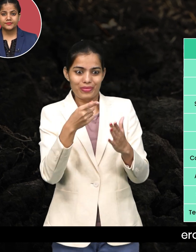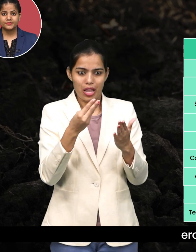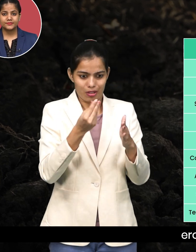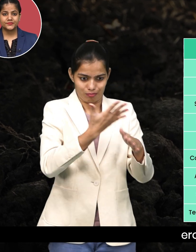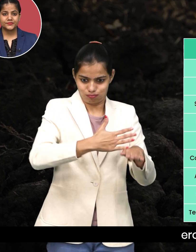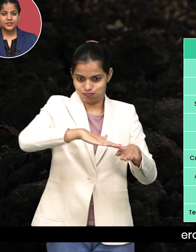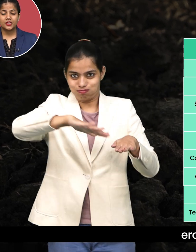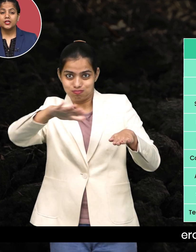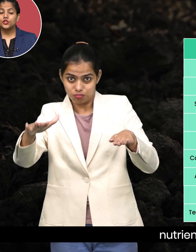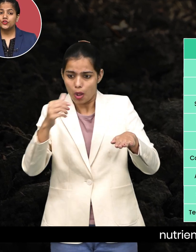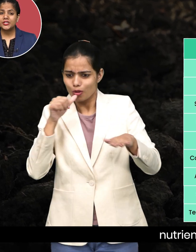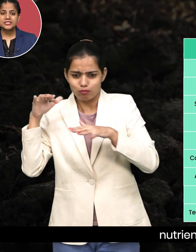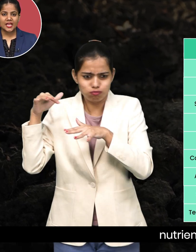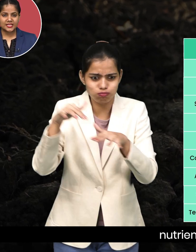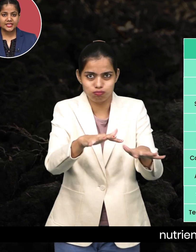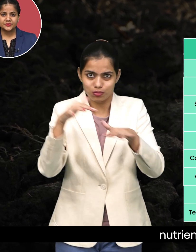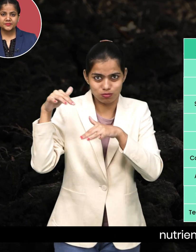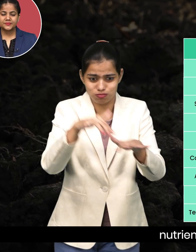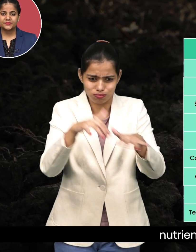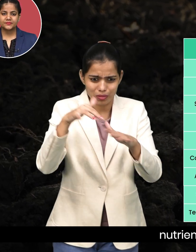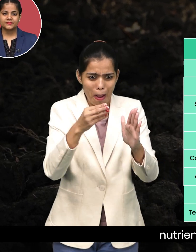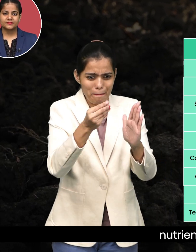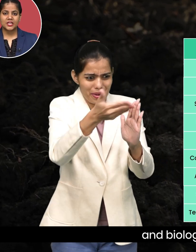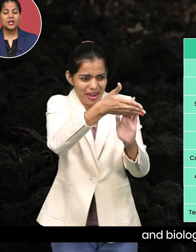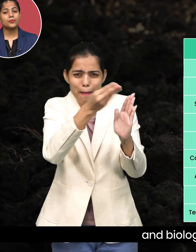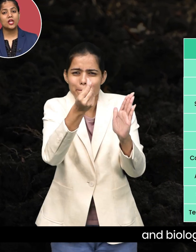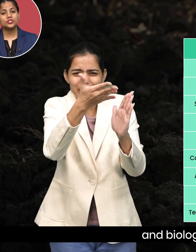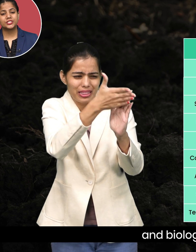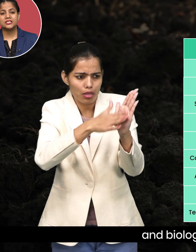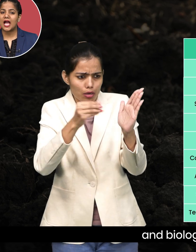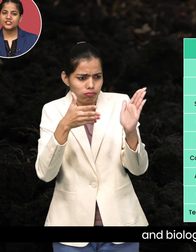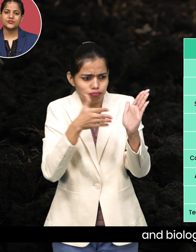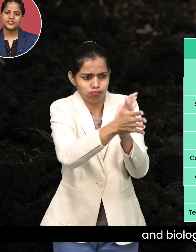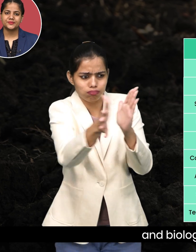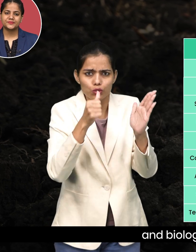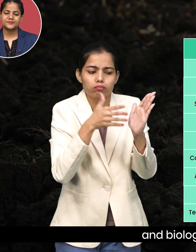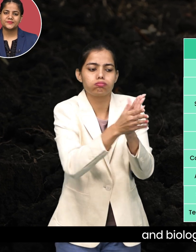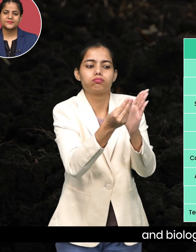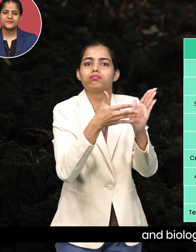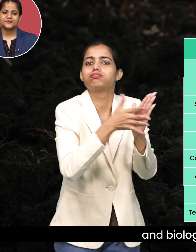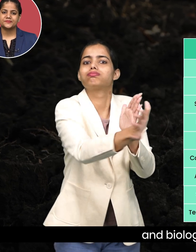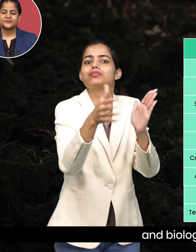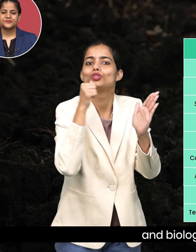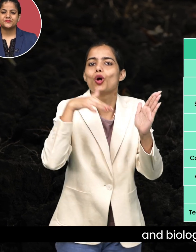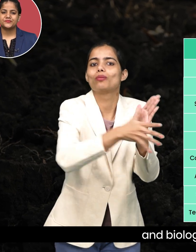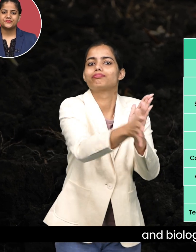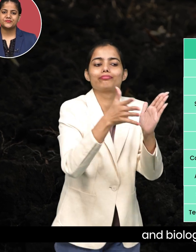erosion, nutrient cycling, and biological activity.